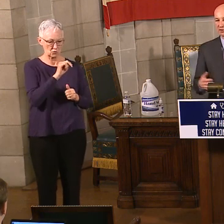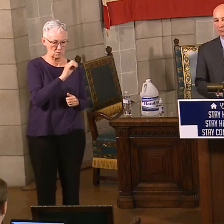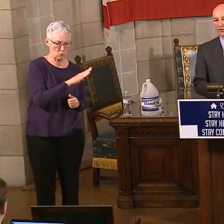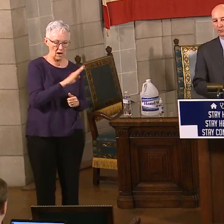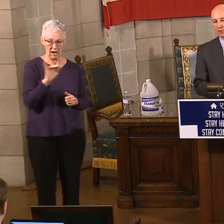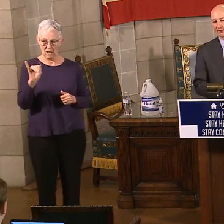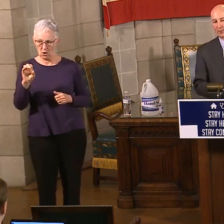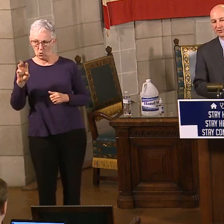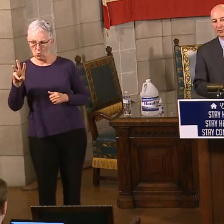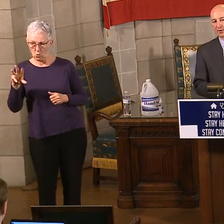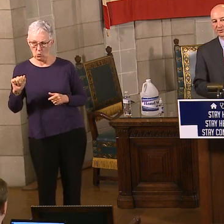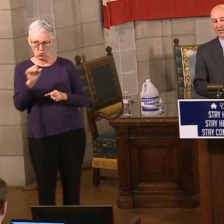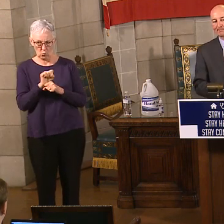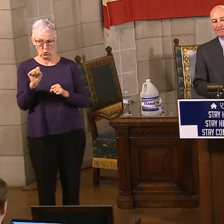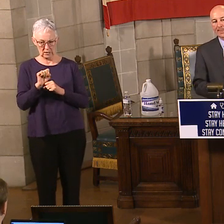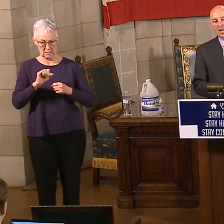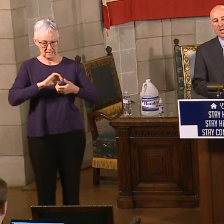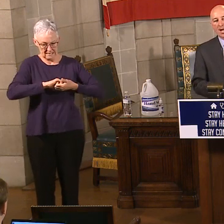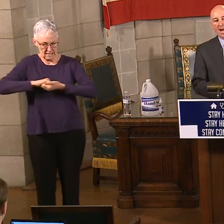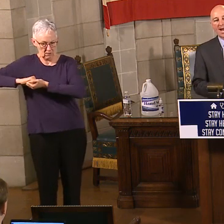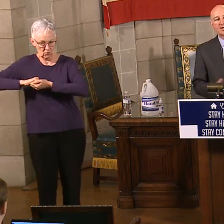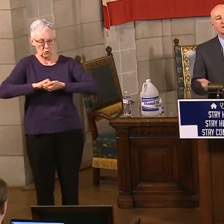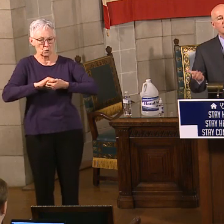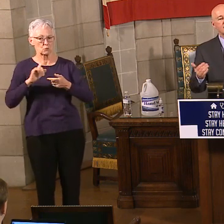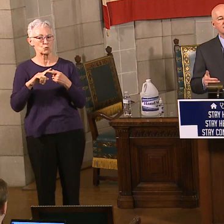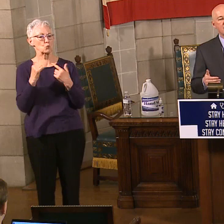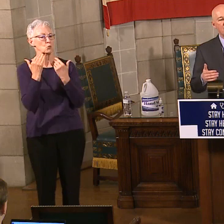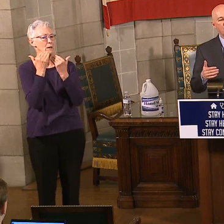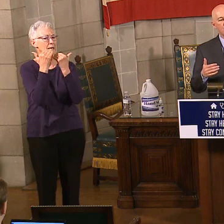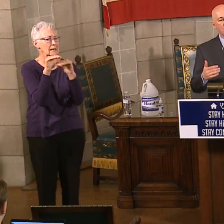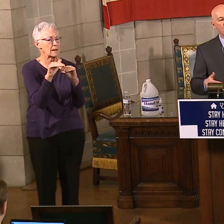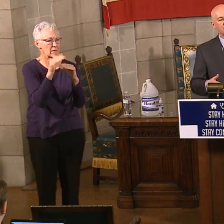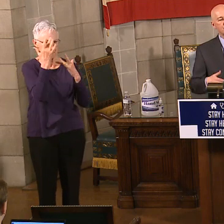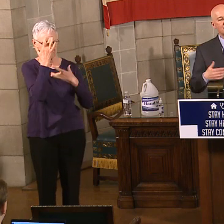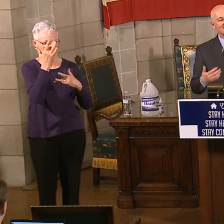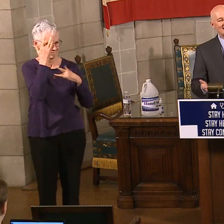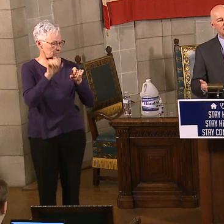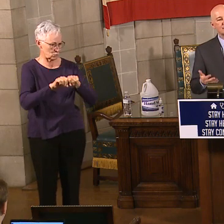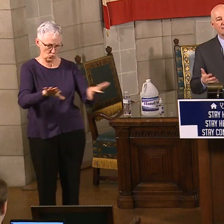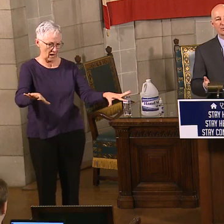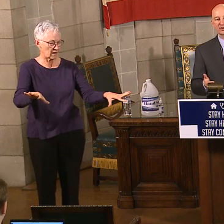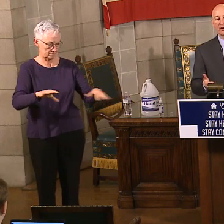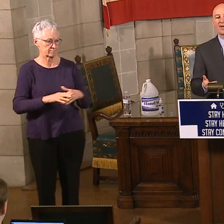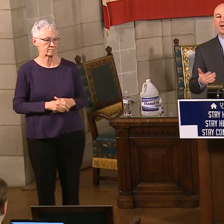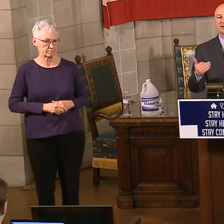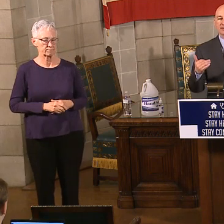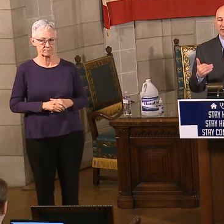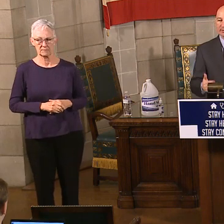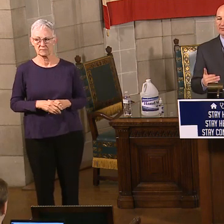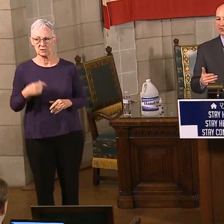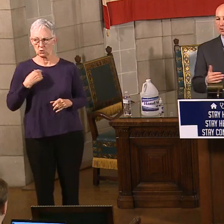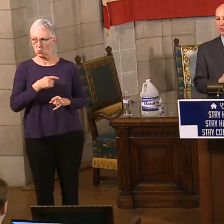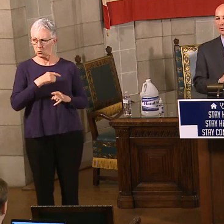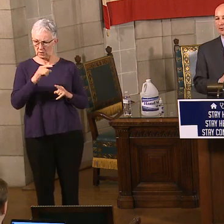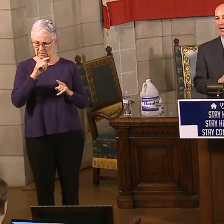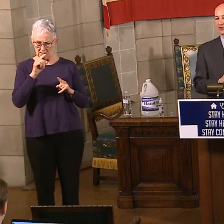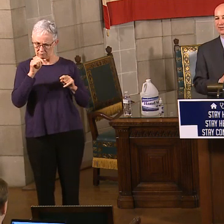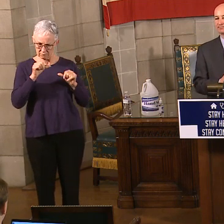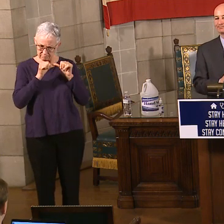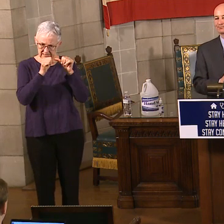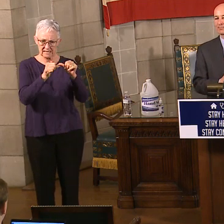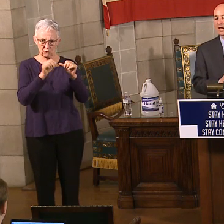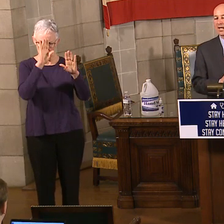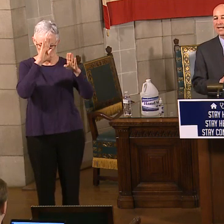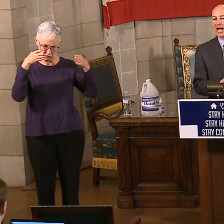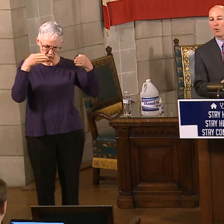to limit the spread of coronavirus here in our state. And we want to continue to focus on that, limiting those social